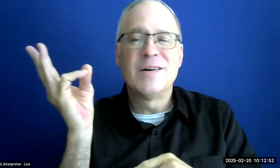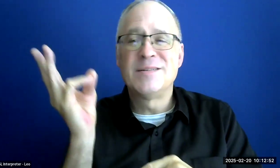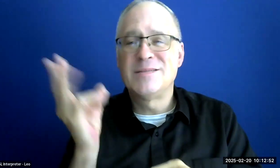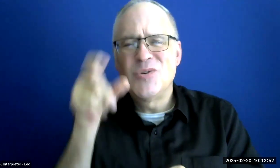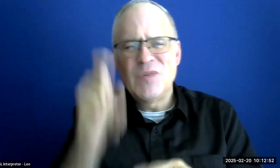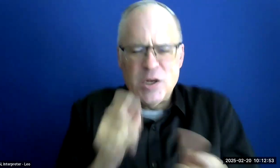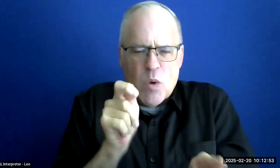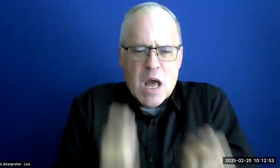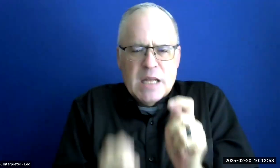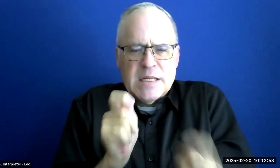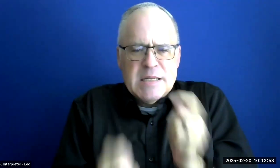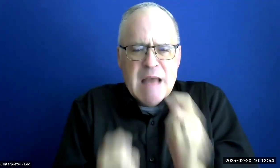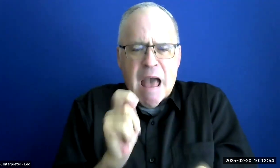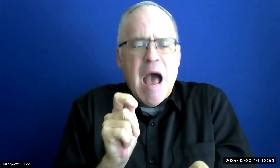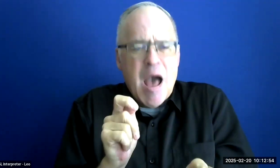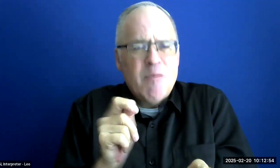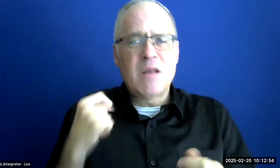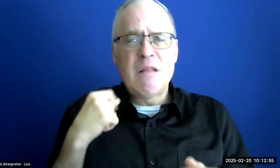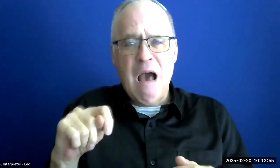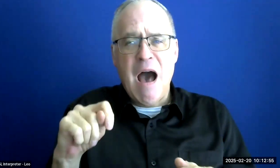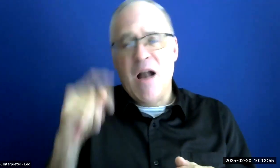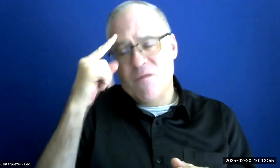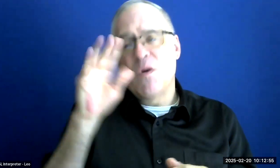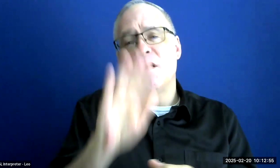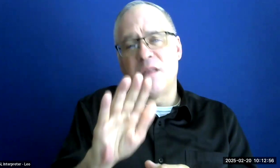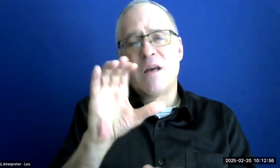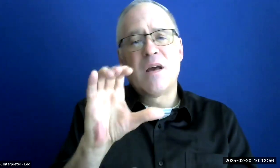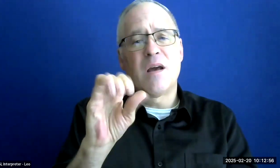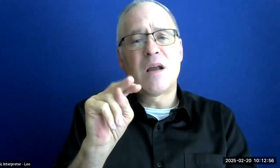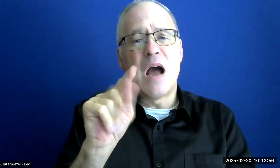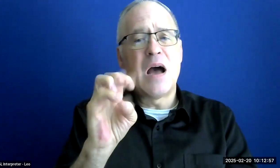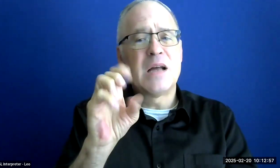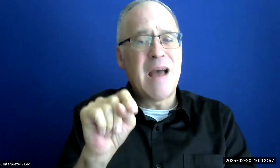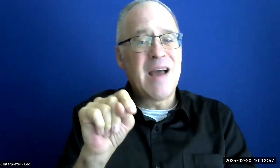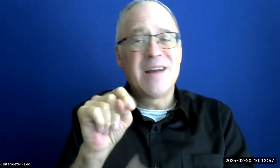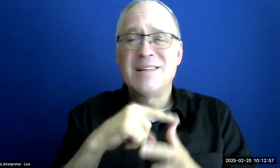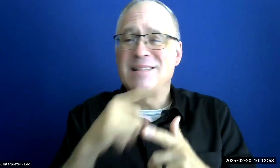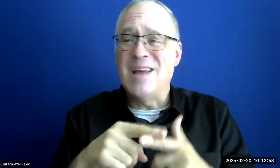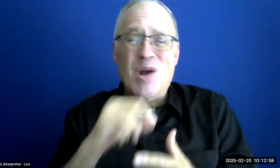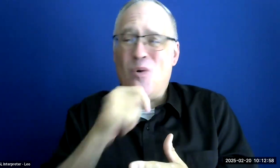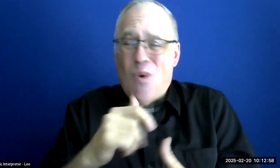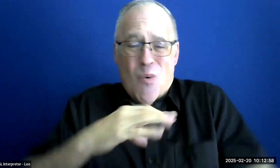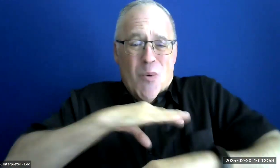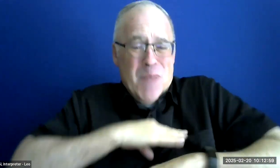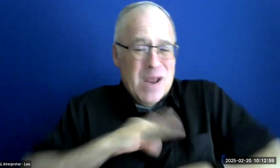to its context, it will not be able to address important issues related to the witness of the church in that